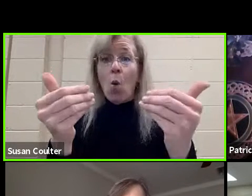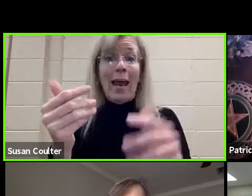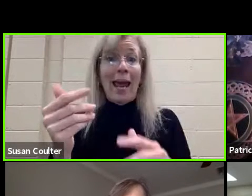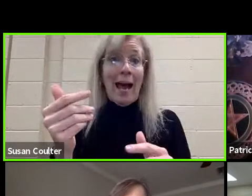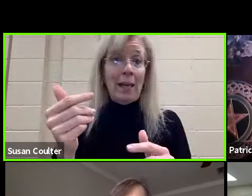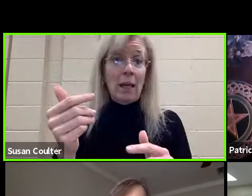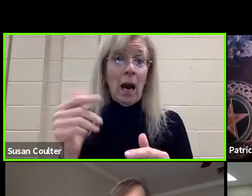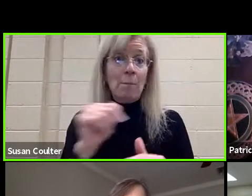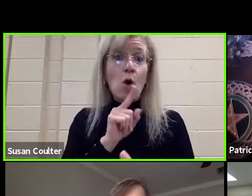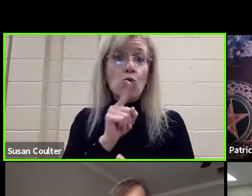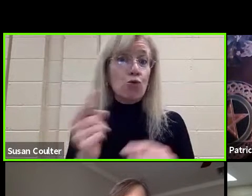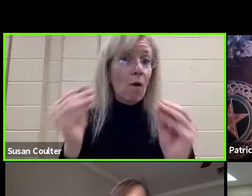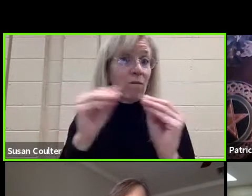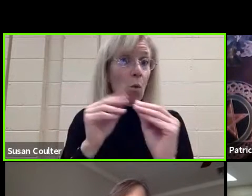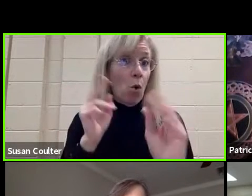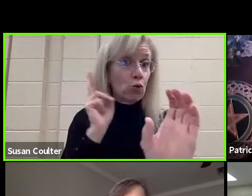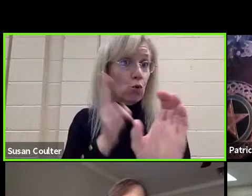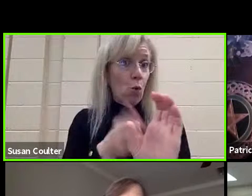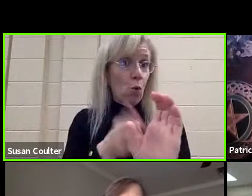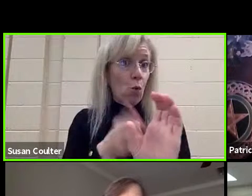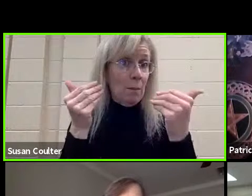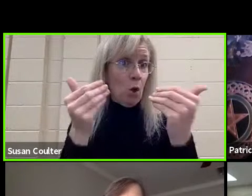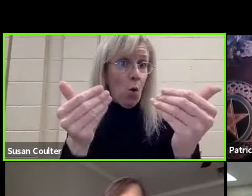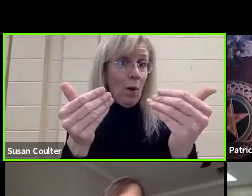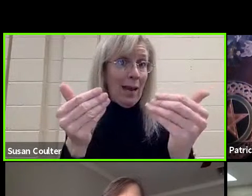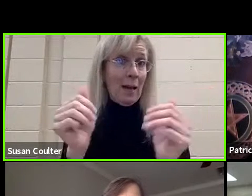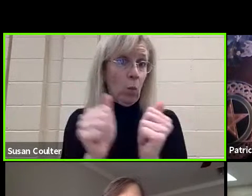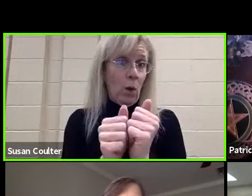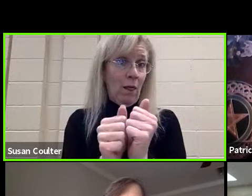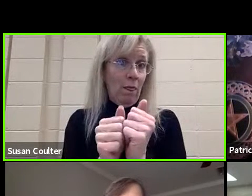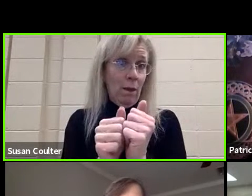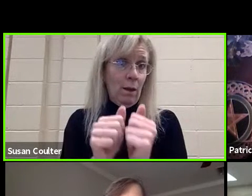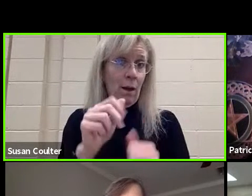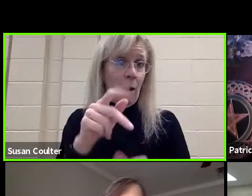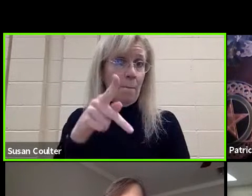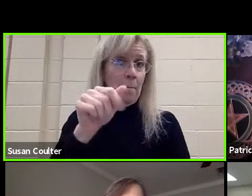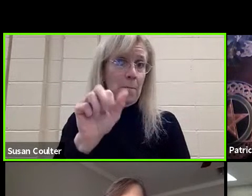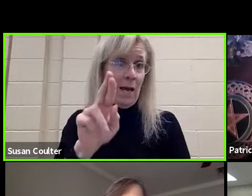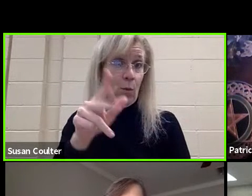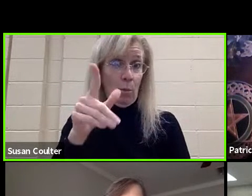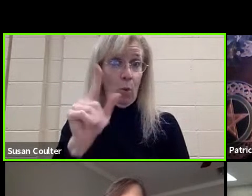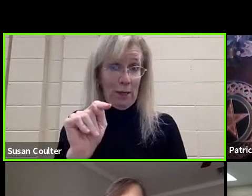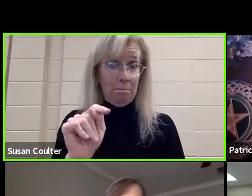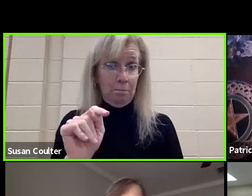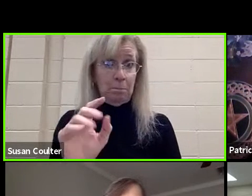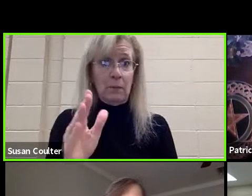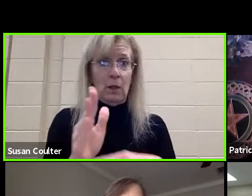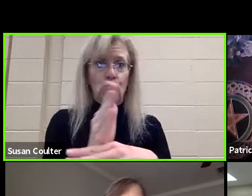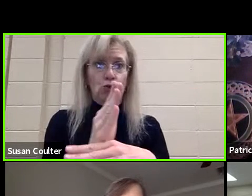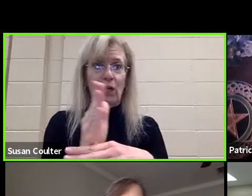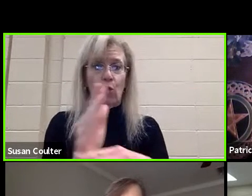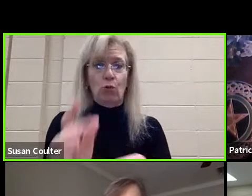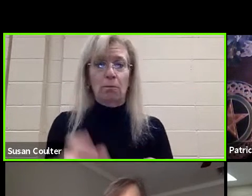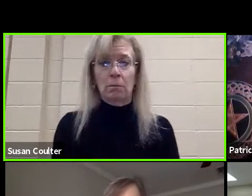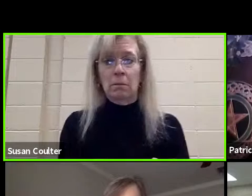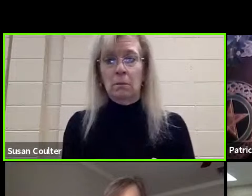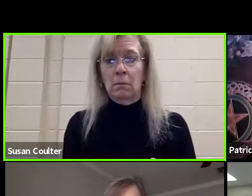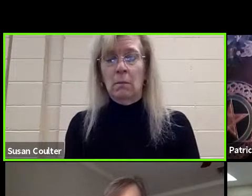going to go ahead. I'm not sure if more join, but I'm going to go ahead with PowerPoint.